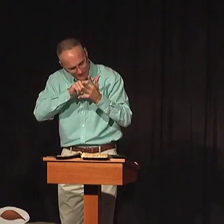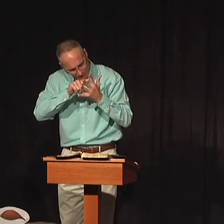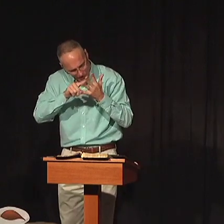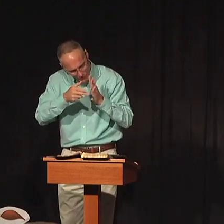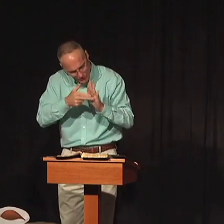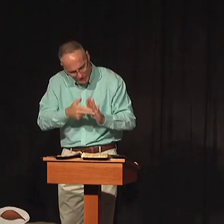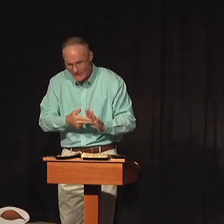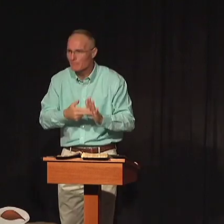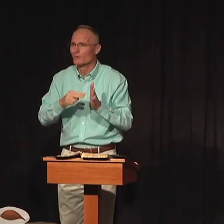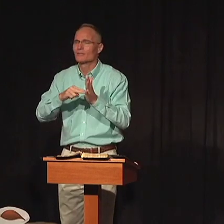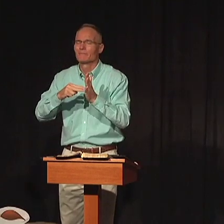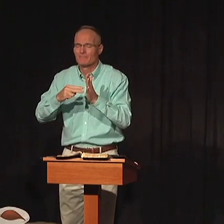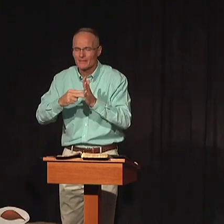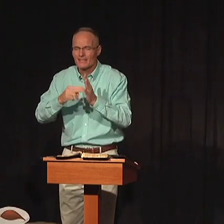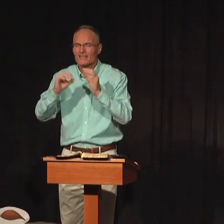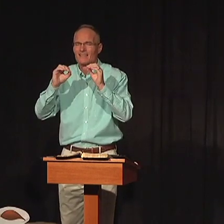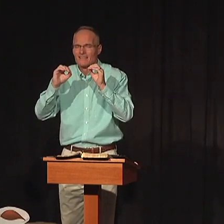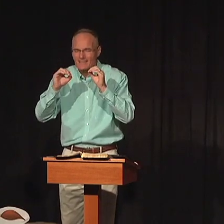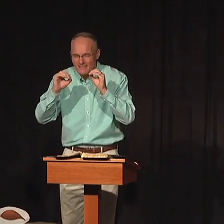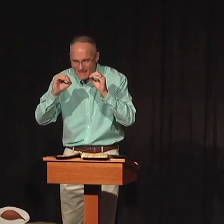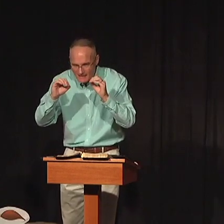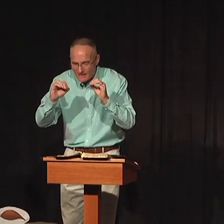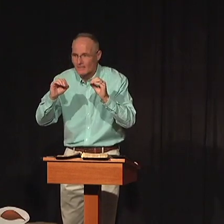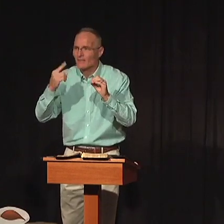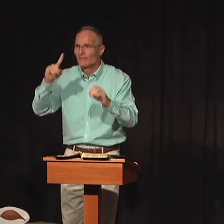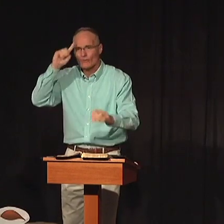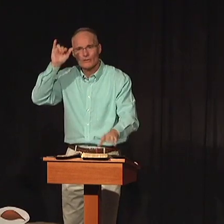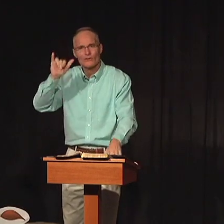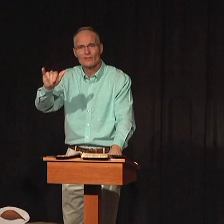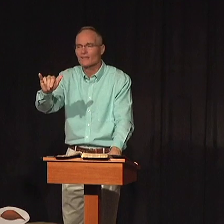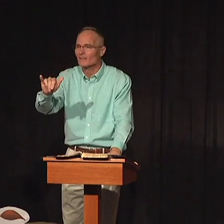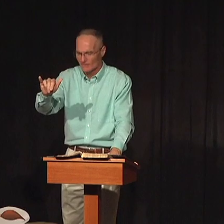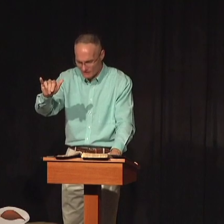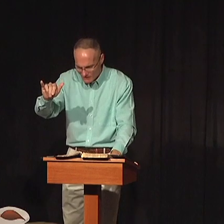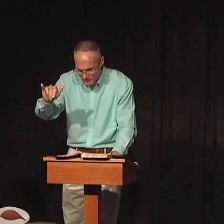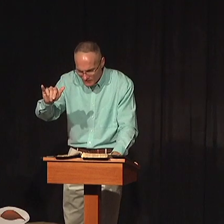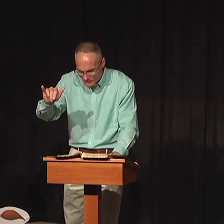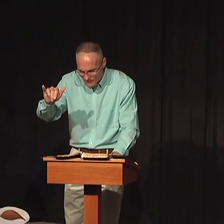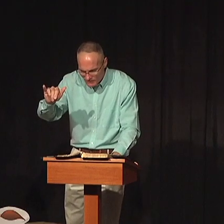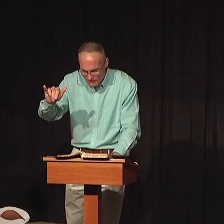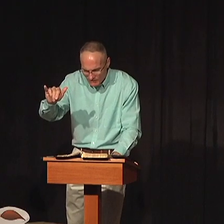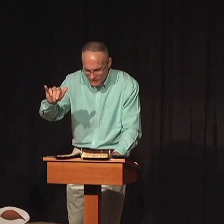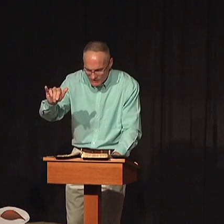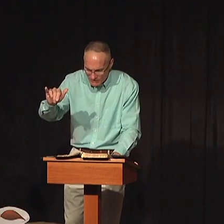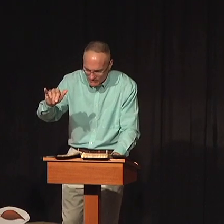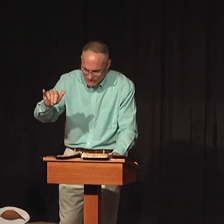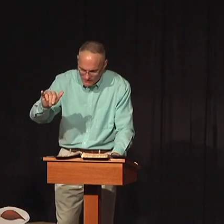is very clear here. It says all of those labels mean nothing for eternity.